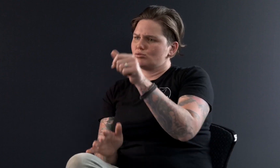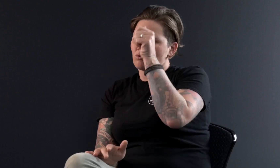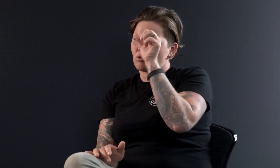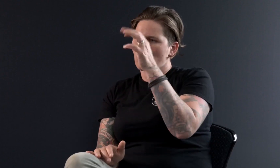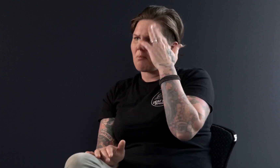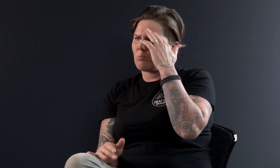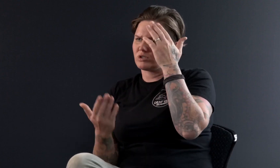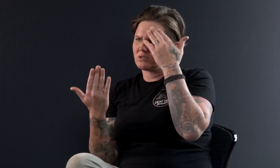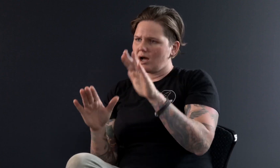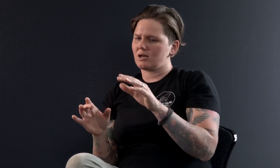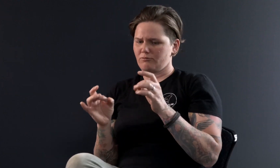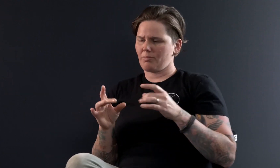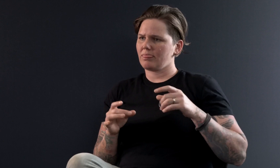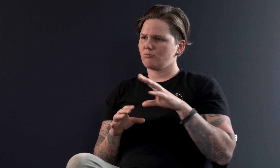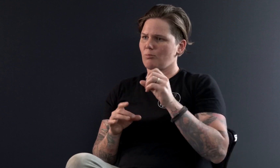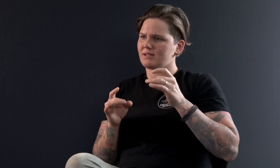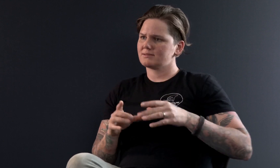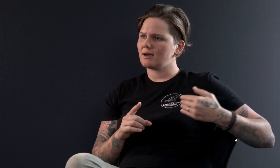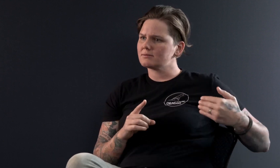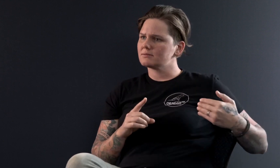Did you know that your mum was dying? I mean, from the start?